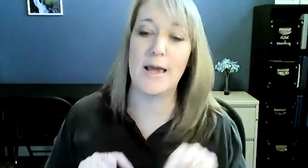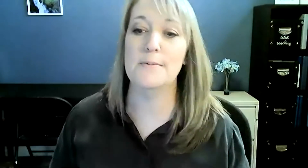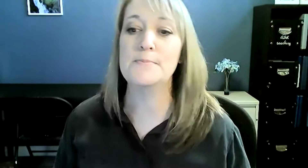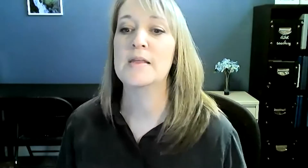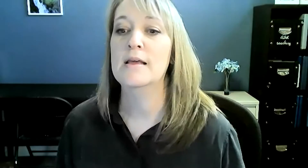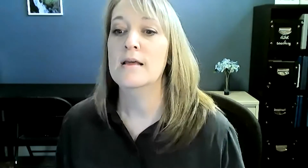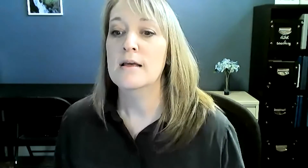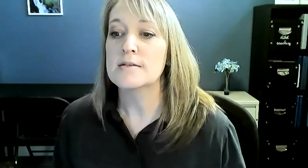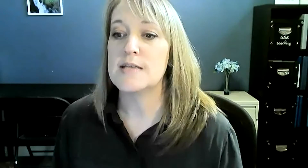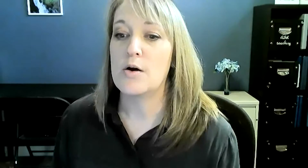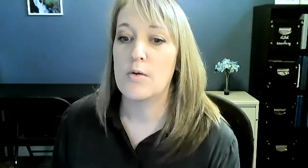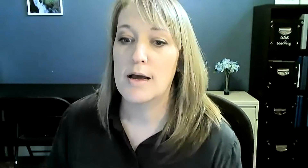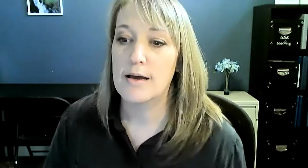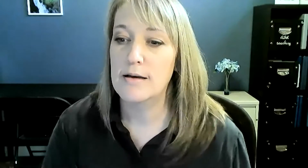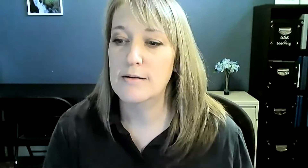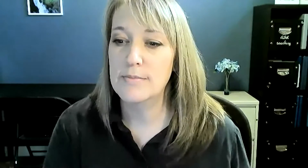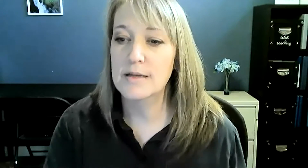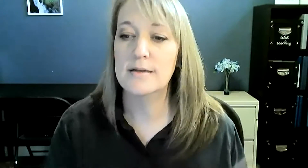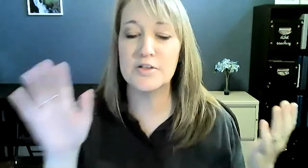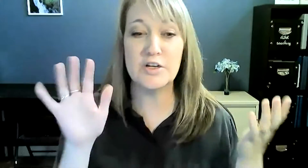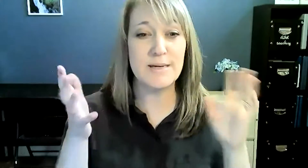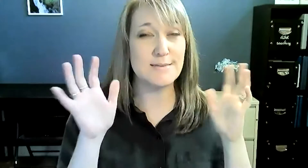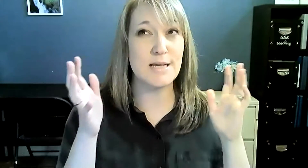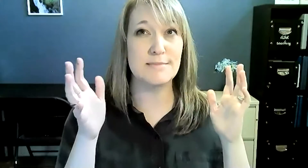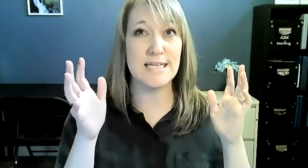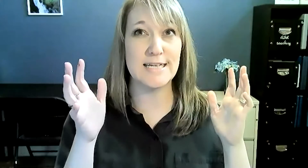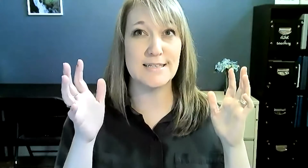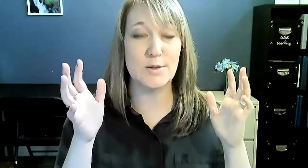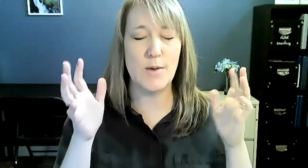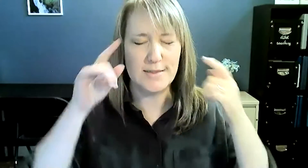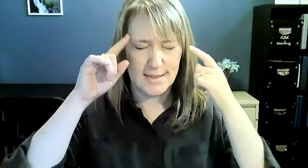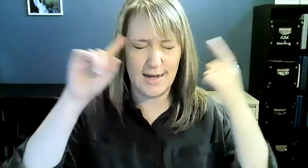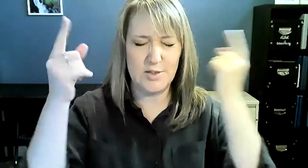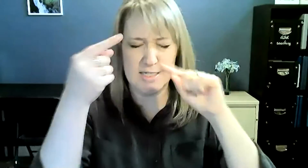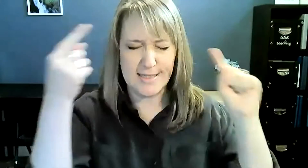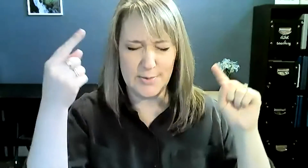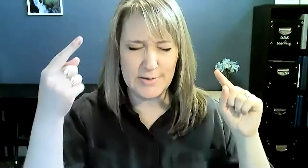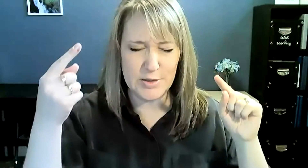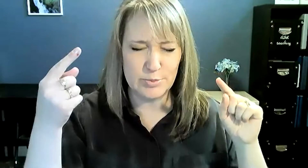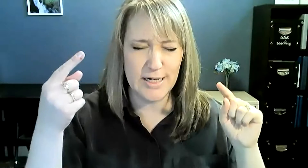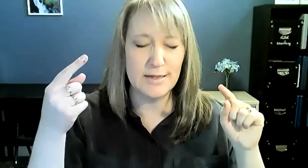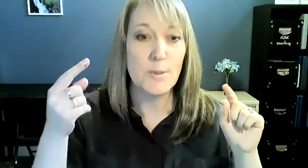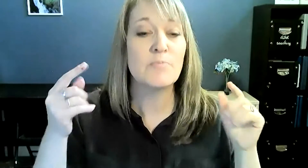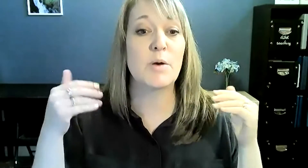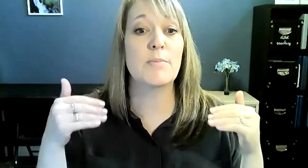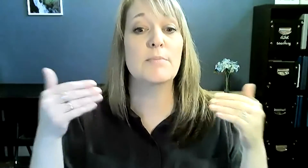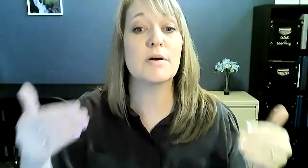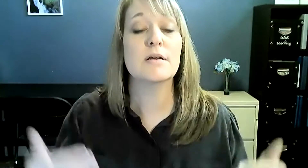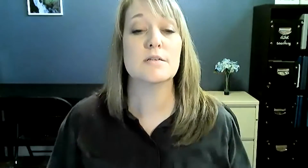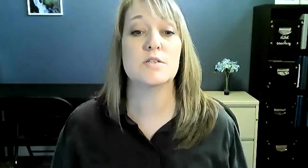Okay. So do your best. Sometimes that takes a little while to kind of adjust that around in your brain, but remember